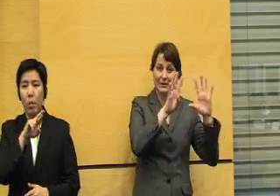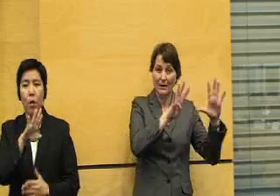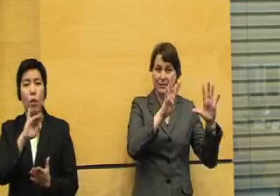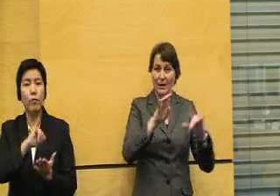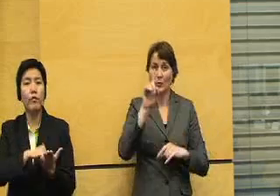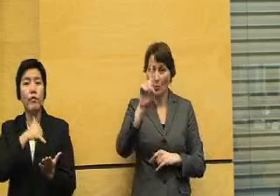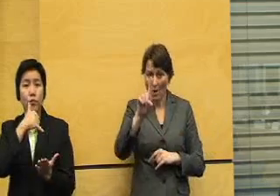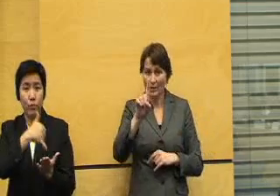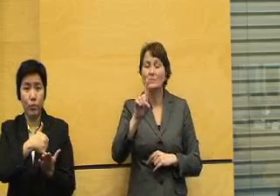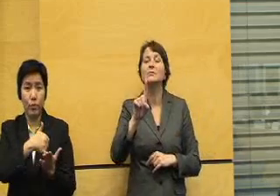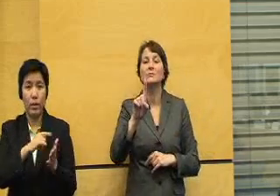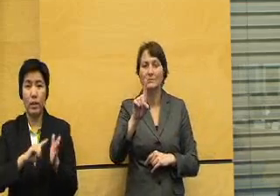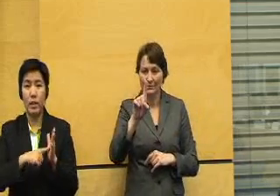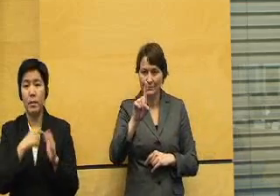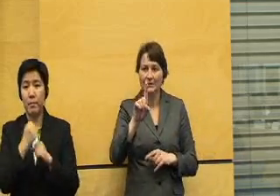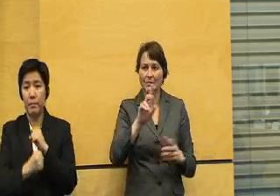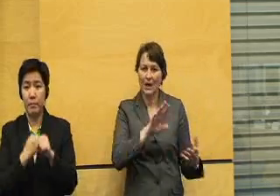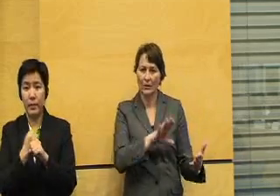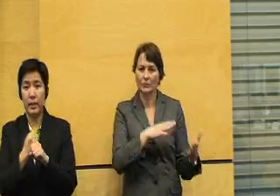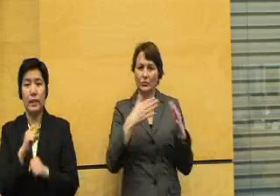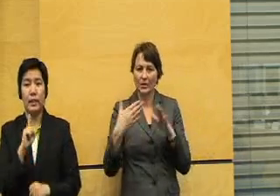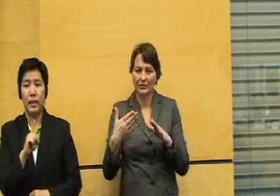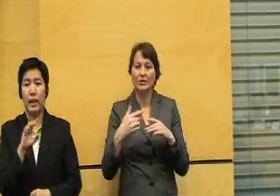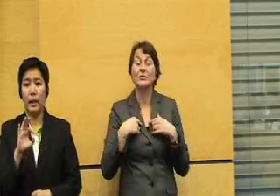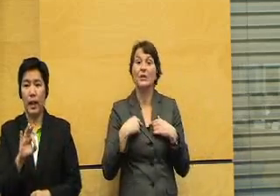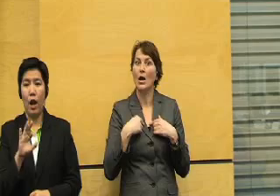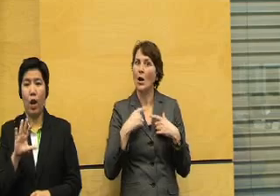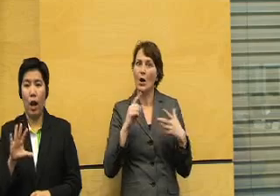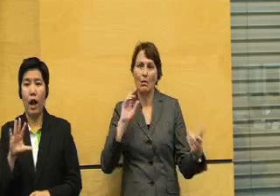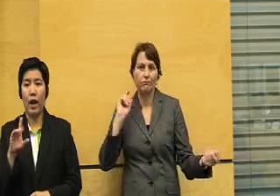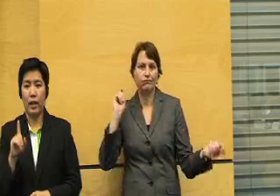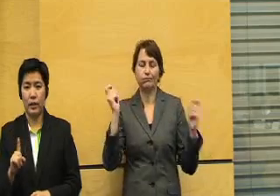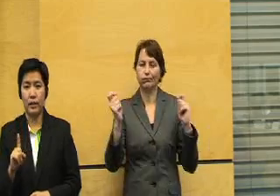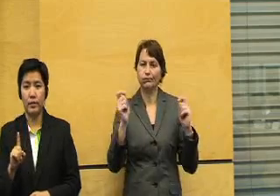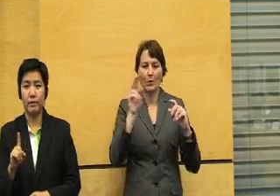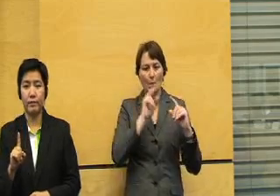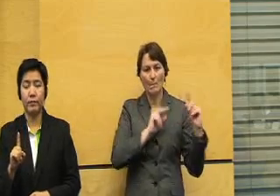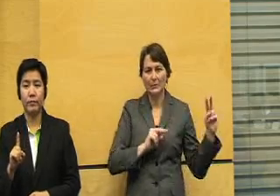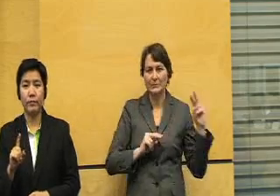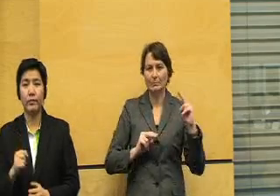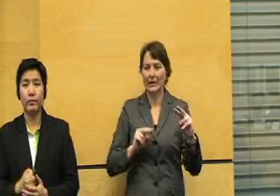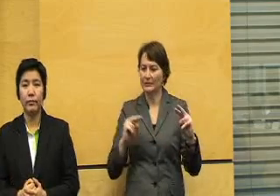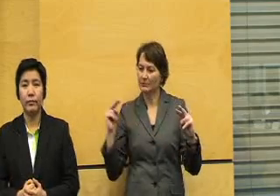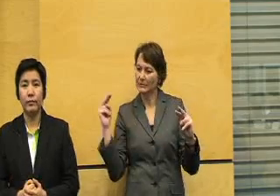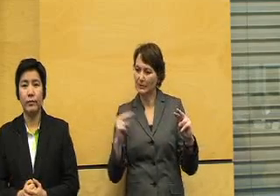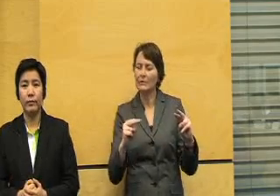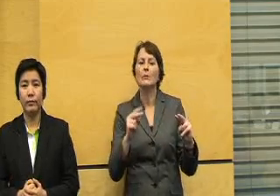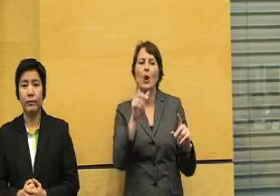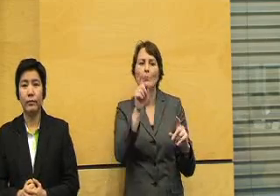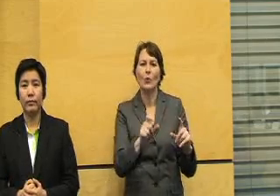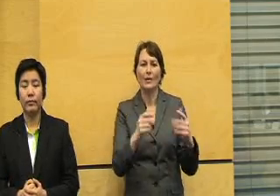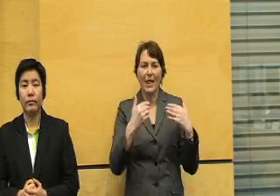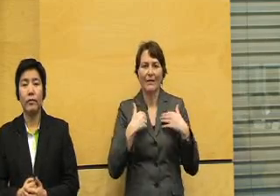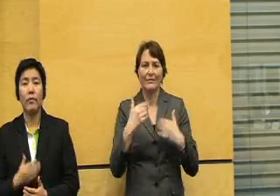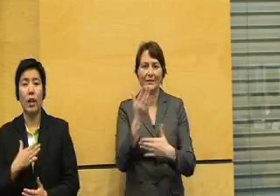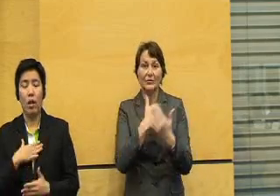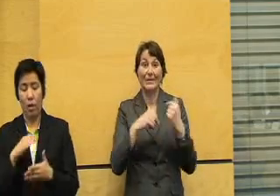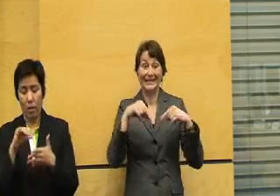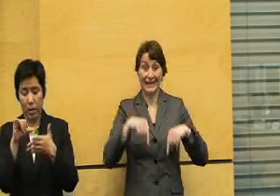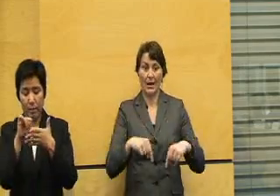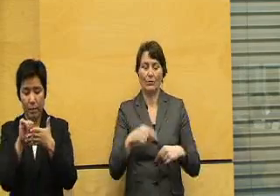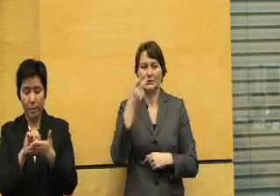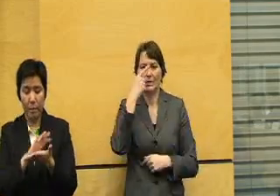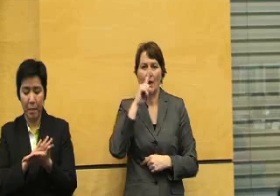1991, reflecting a major transformation of the perspective of persons with disability in Thailand